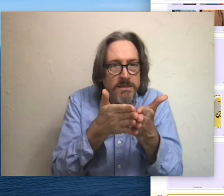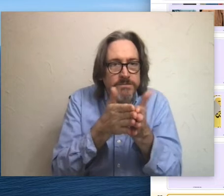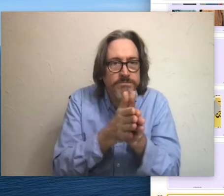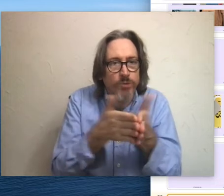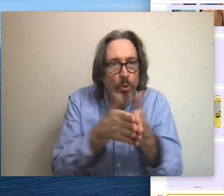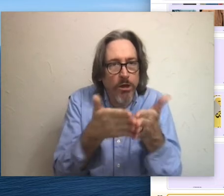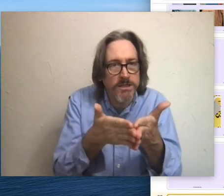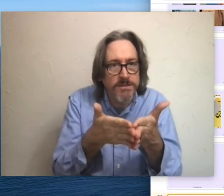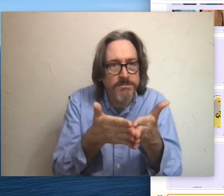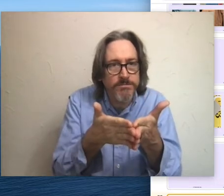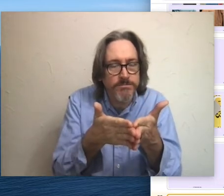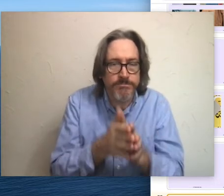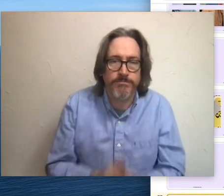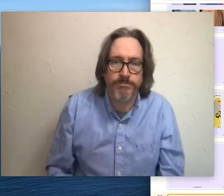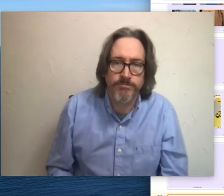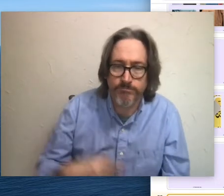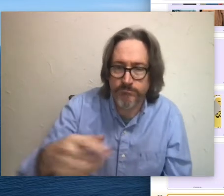Wallet.